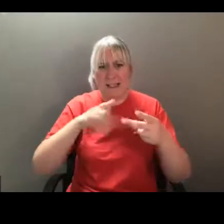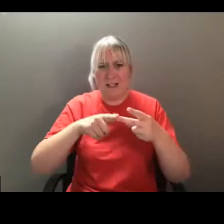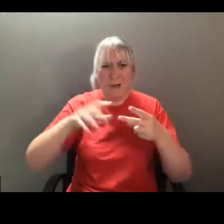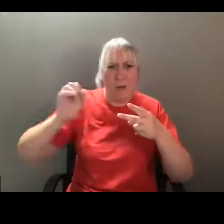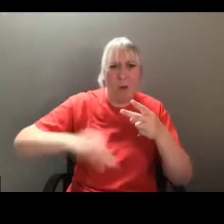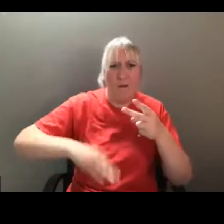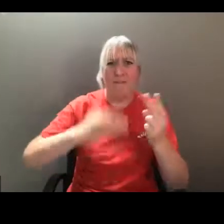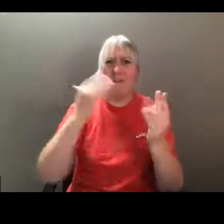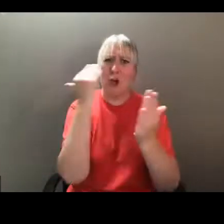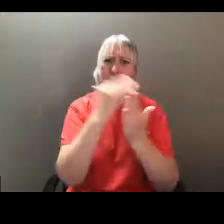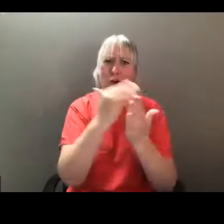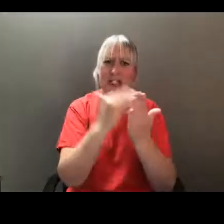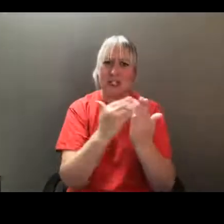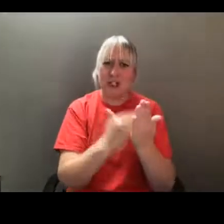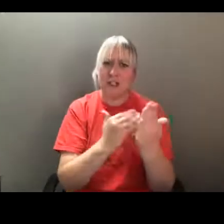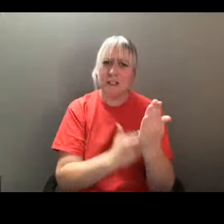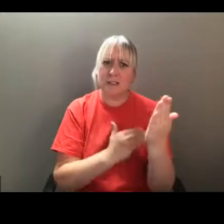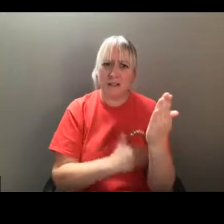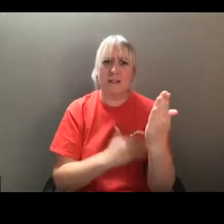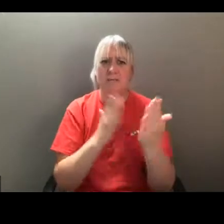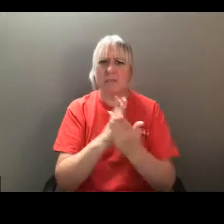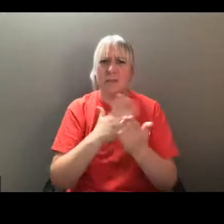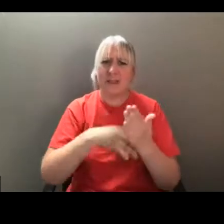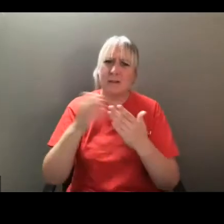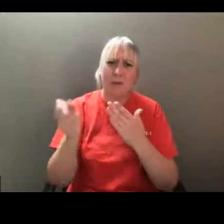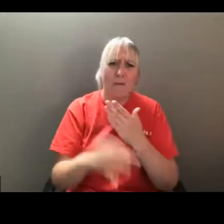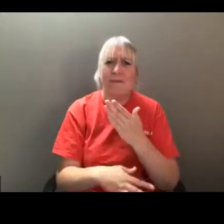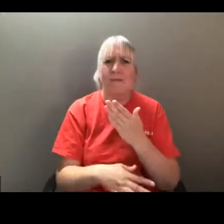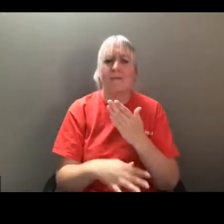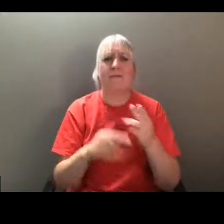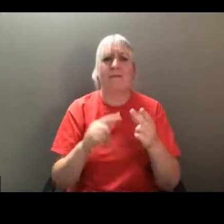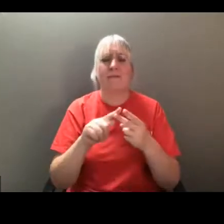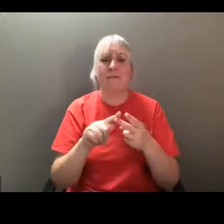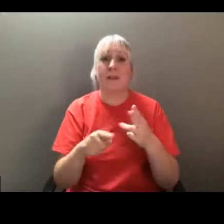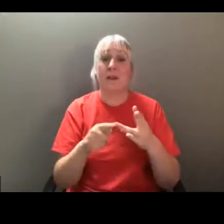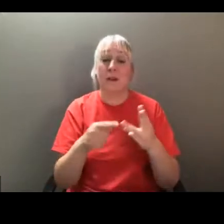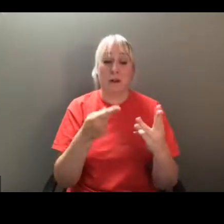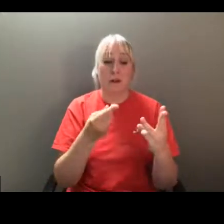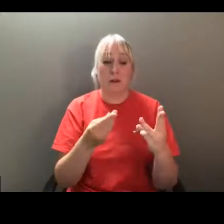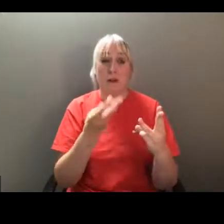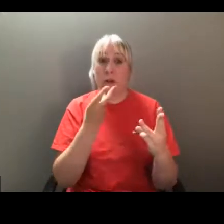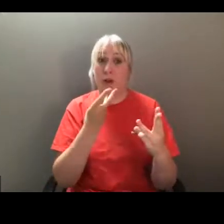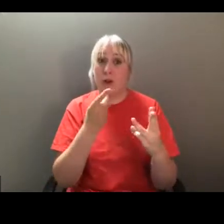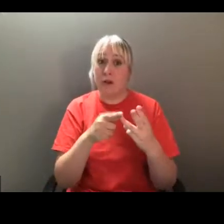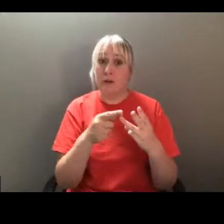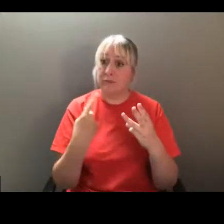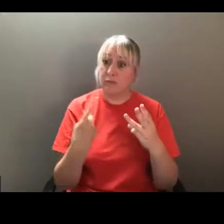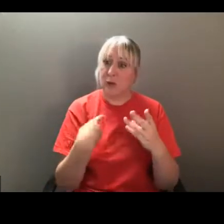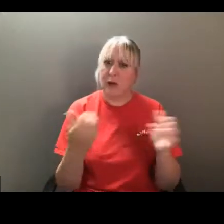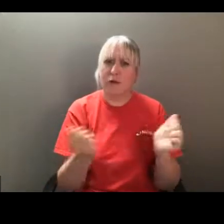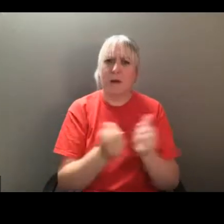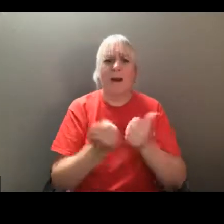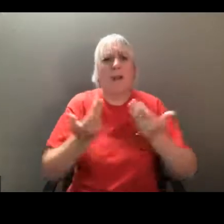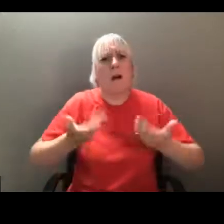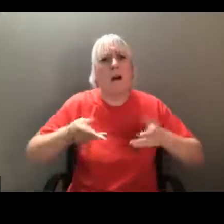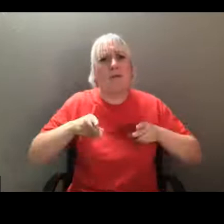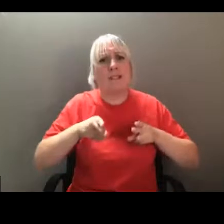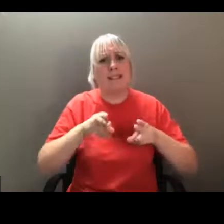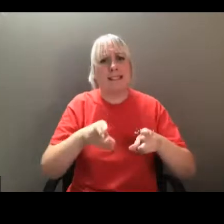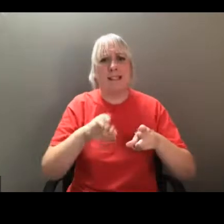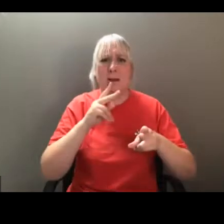would be one of the first things we would change. And three, our current system is brutal and fundamentally